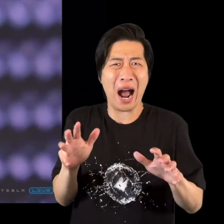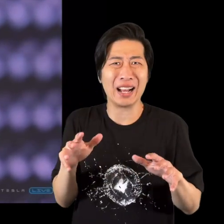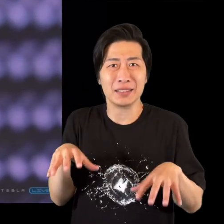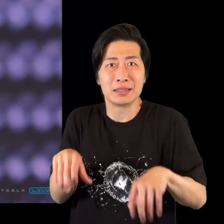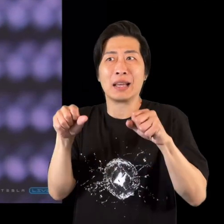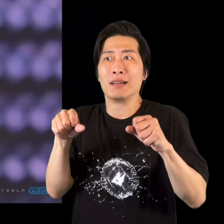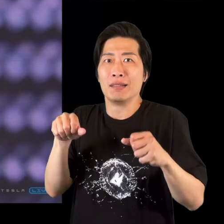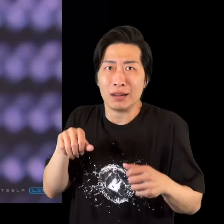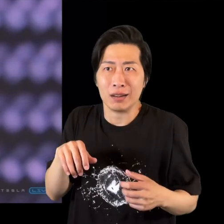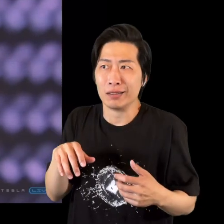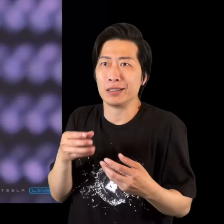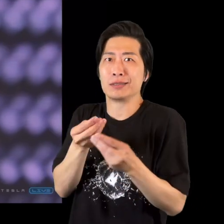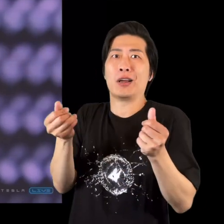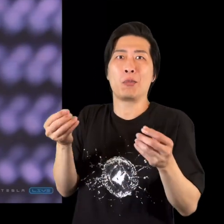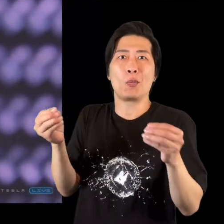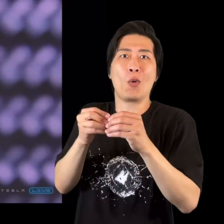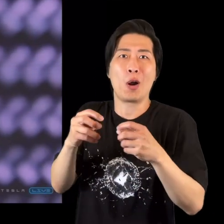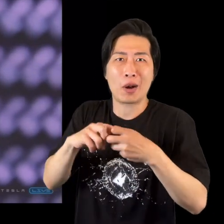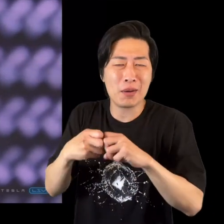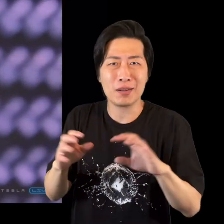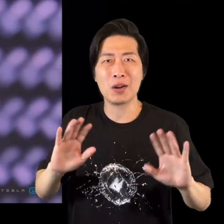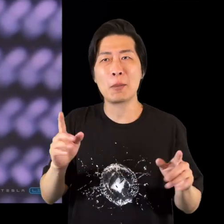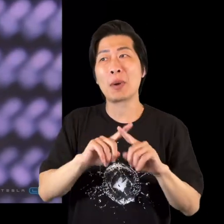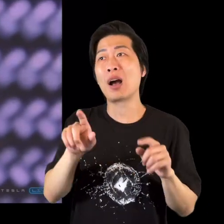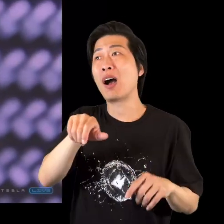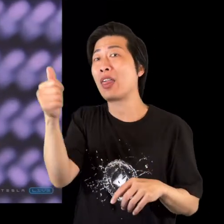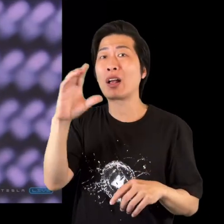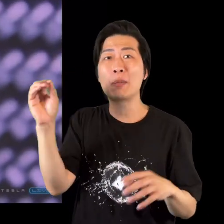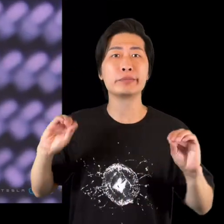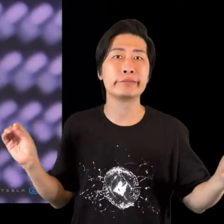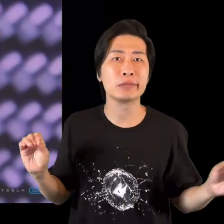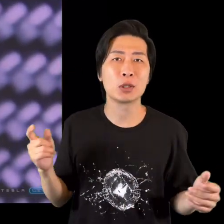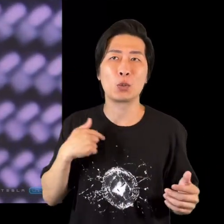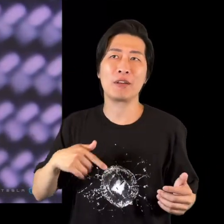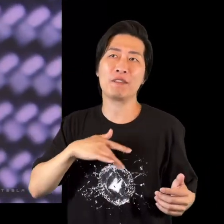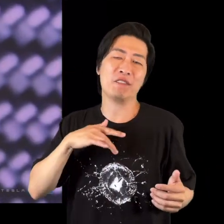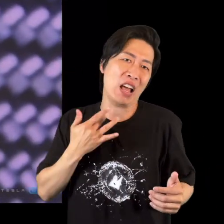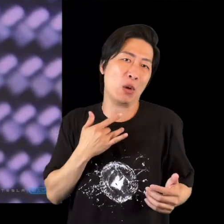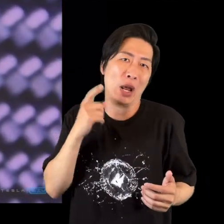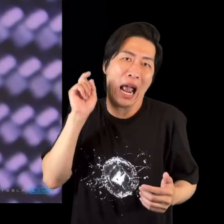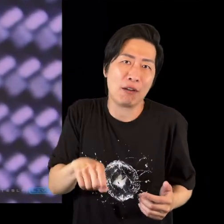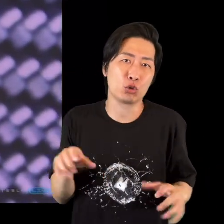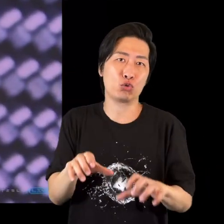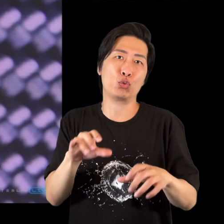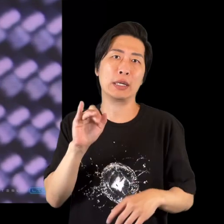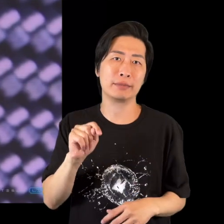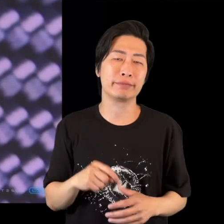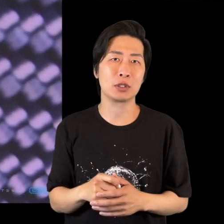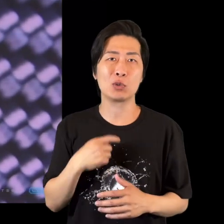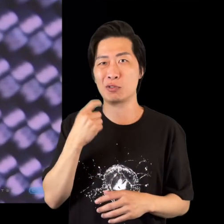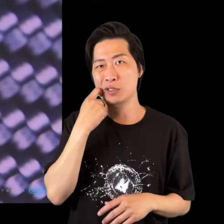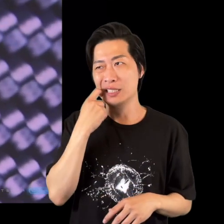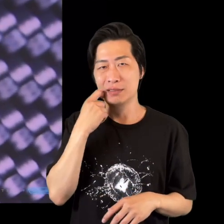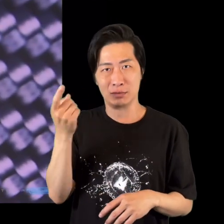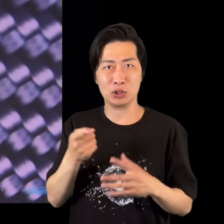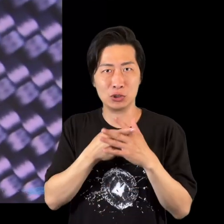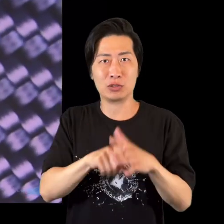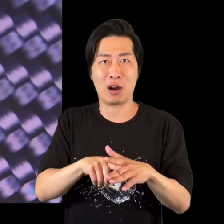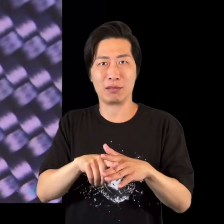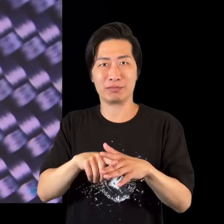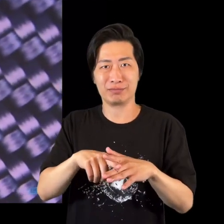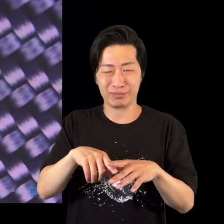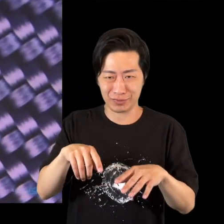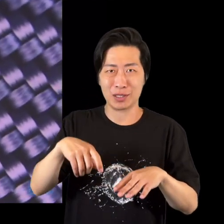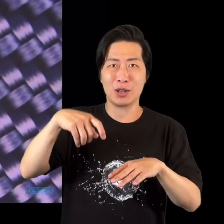to do this. And so we've just broken ground on a lithium refinery in Corpus Christi, which will be